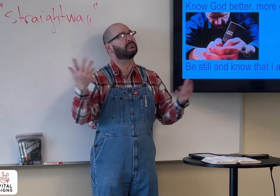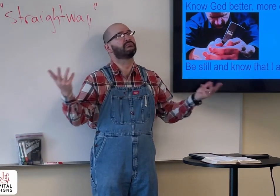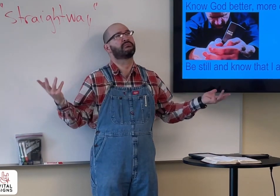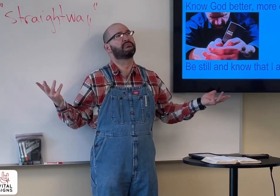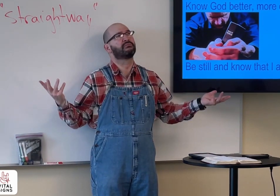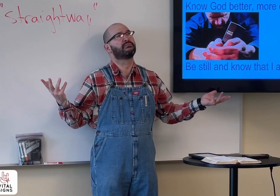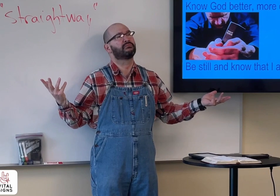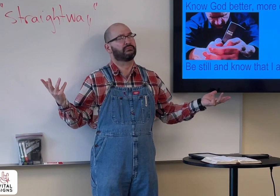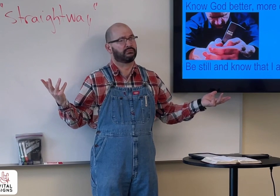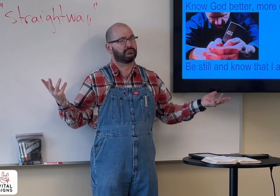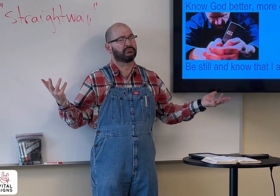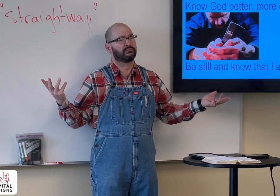I apply it in my life?